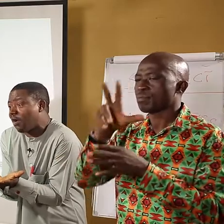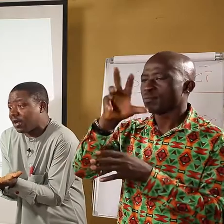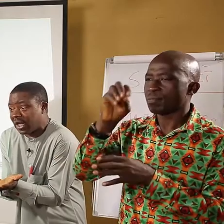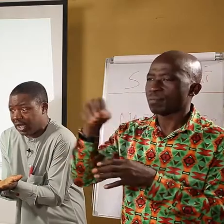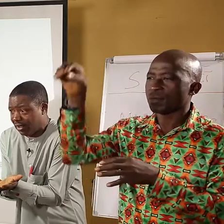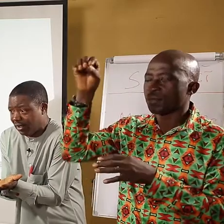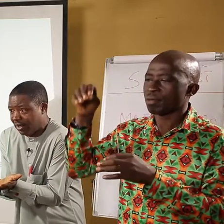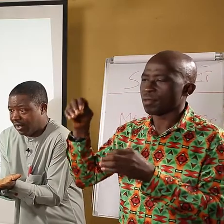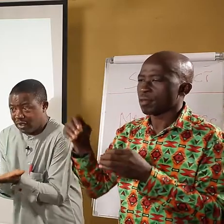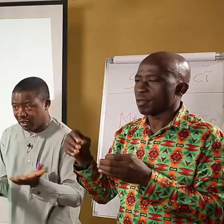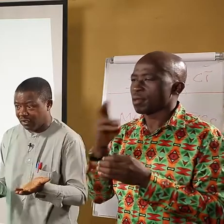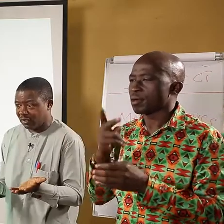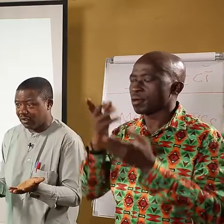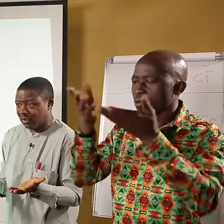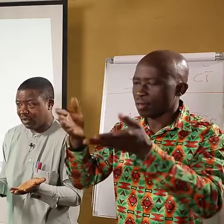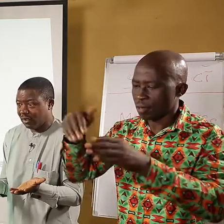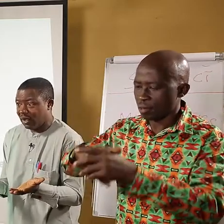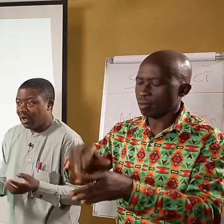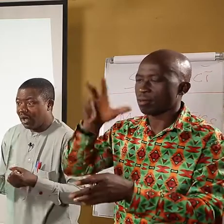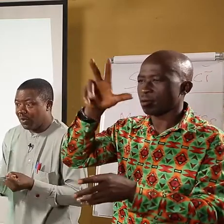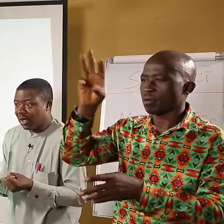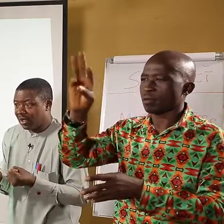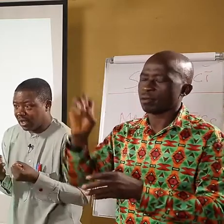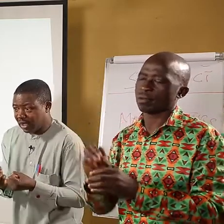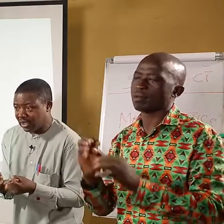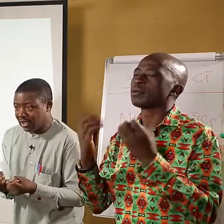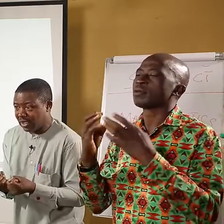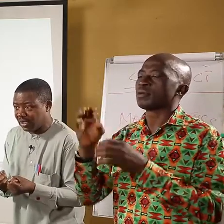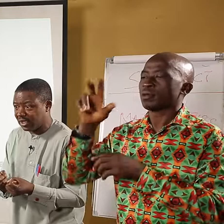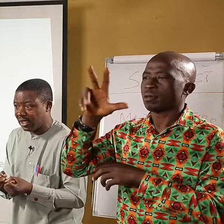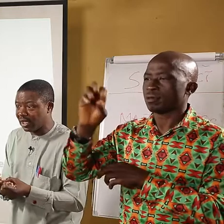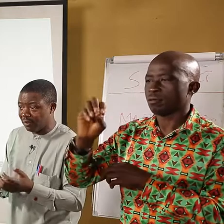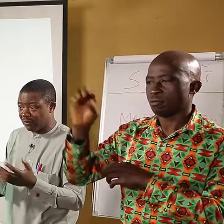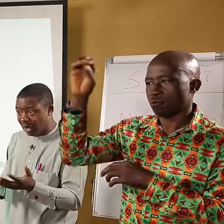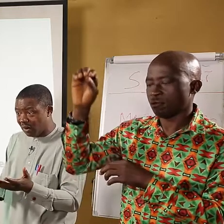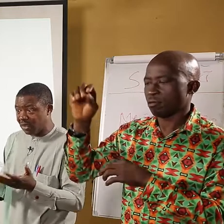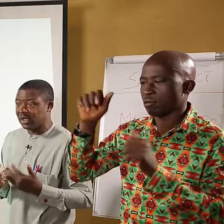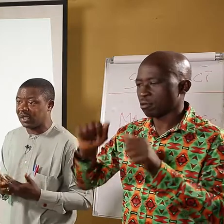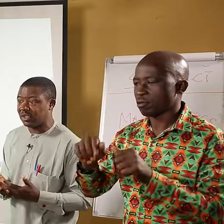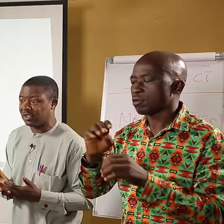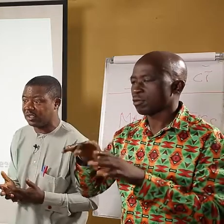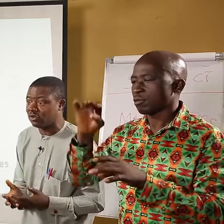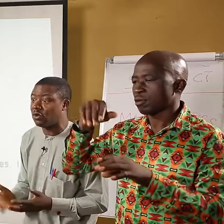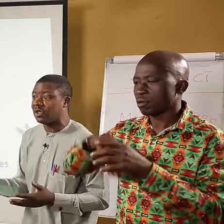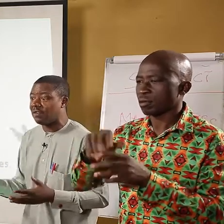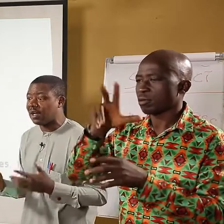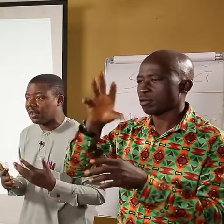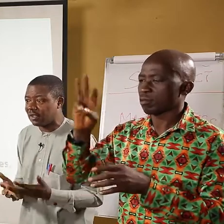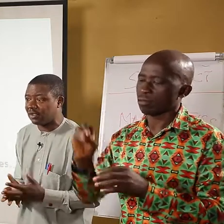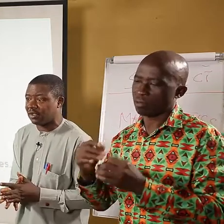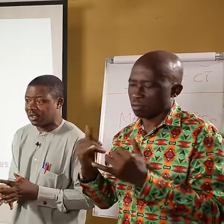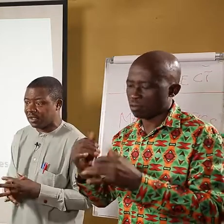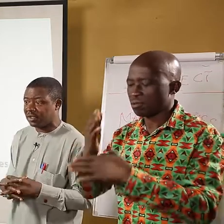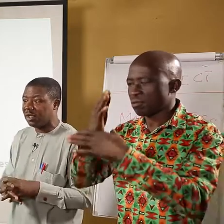degrees are contained in 360. How many 30 degrees can be found in 360? So you